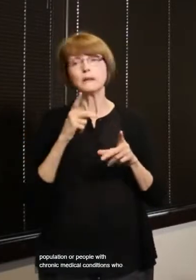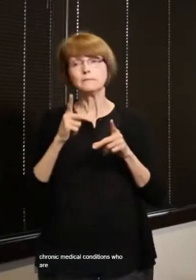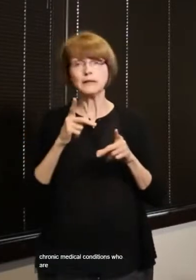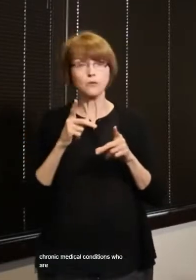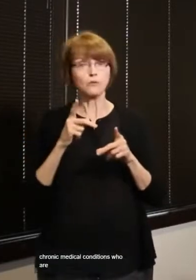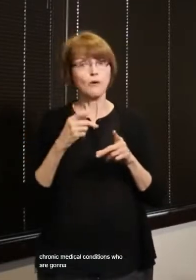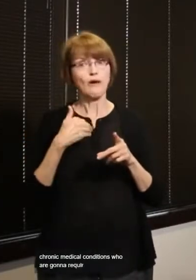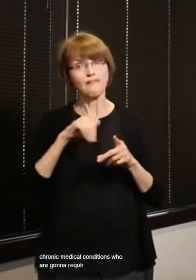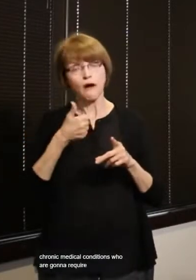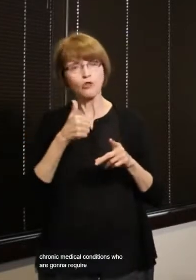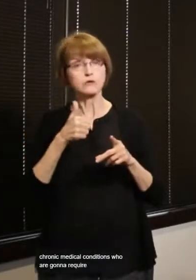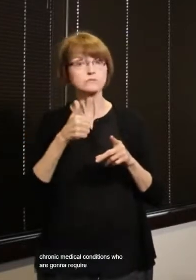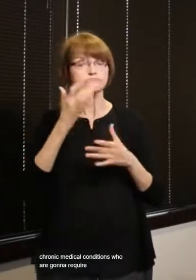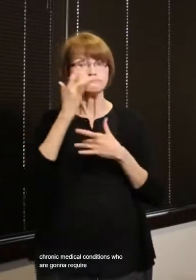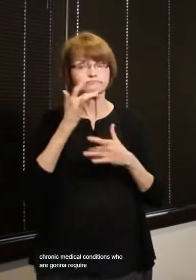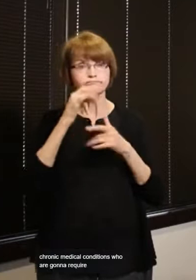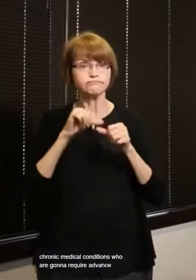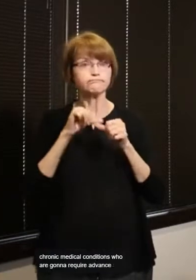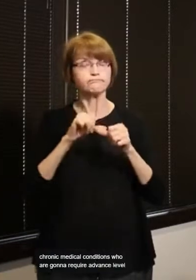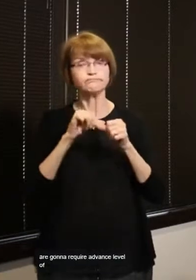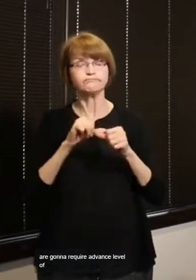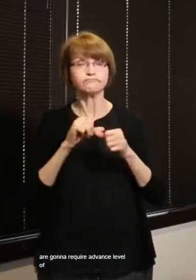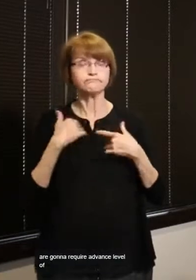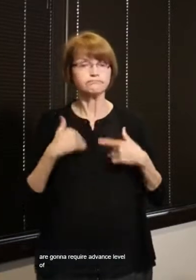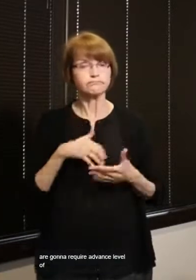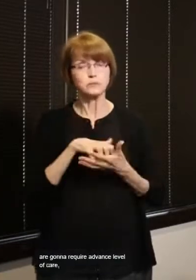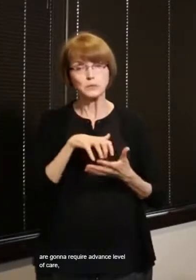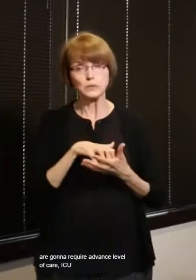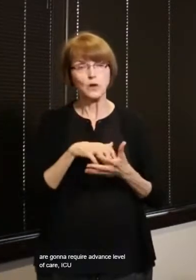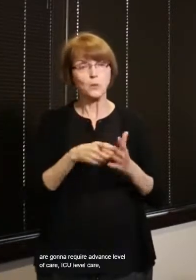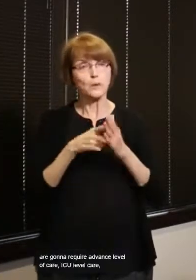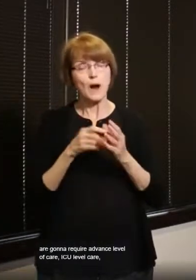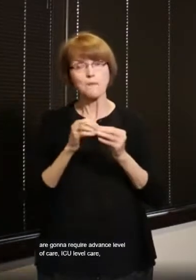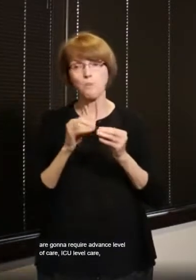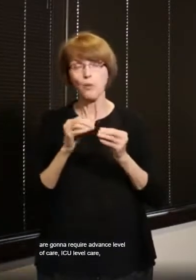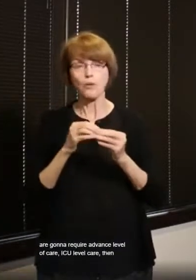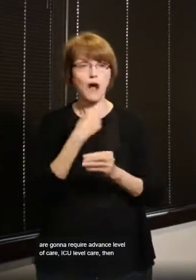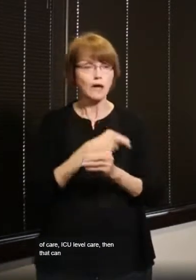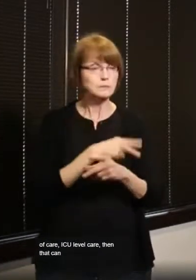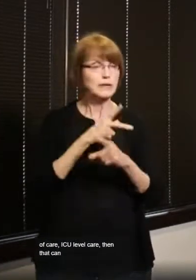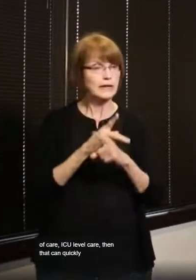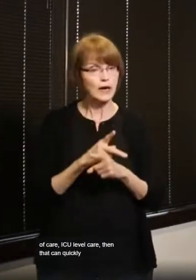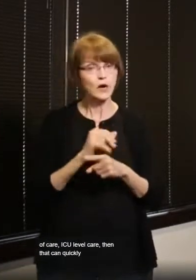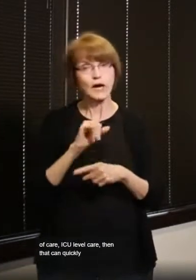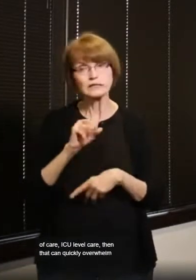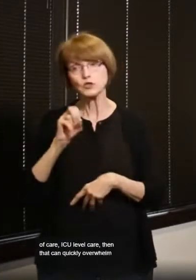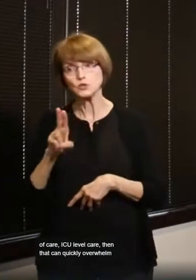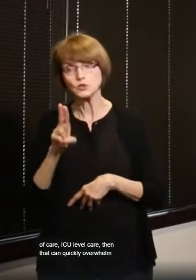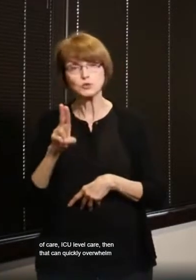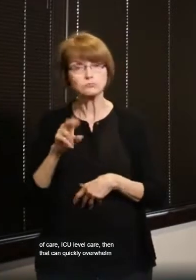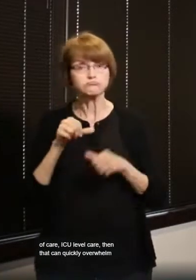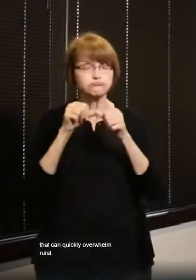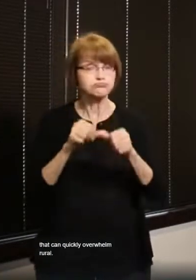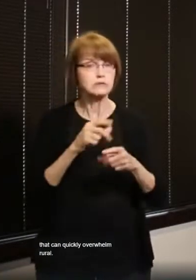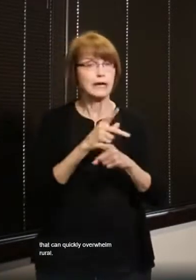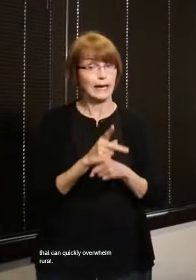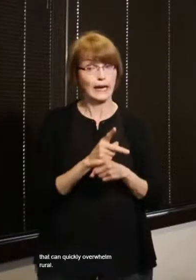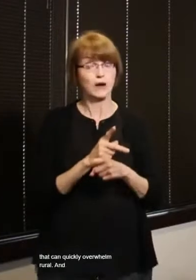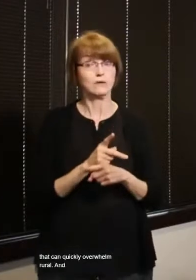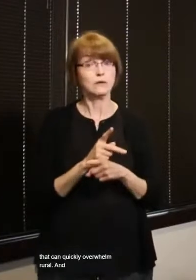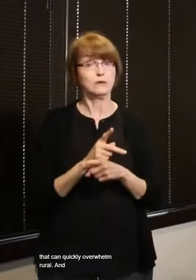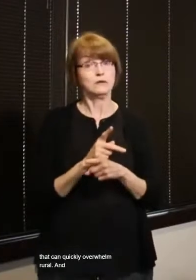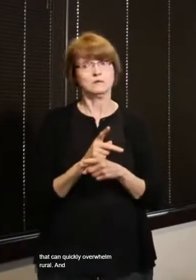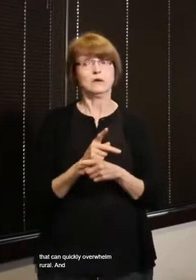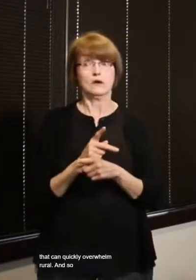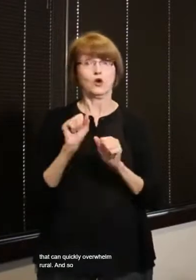going to require advanced level of care, ICU level care, then that can quickly overwhelm rural facilities. And